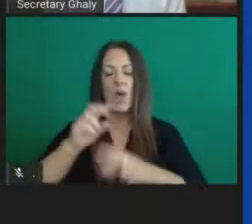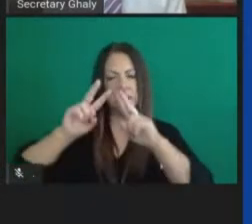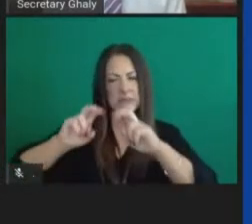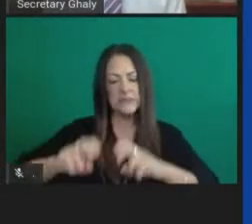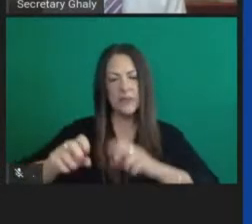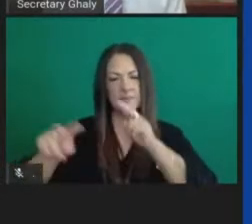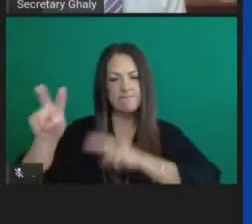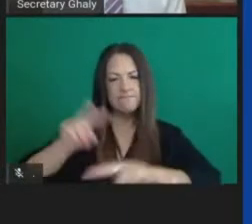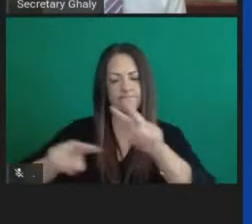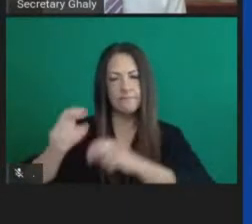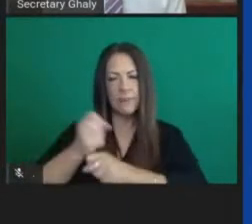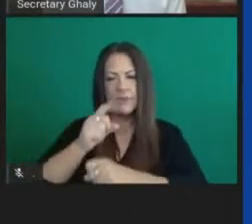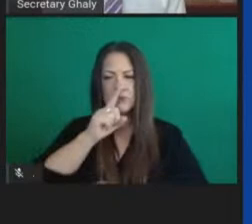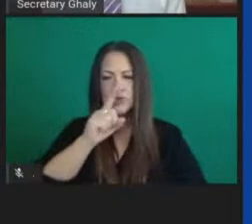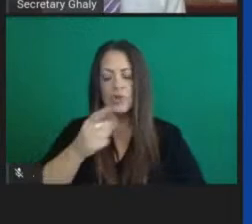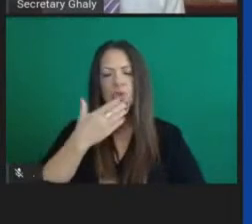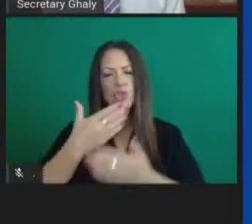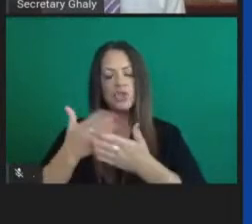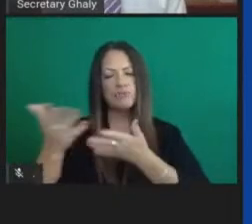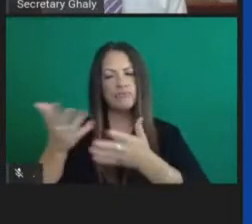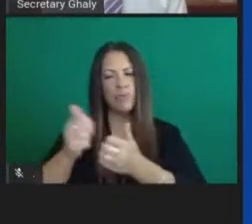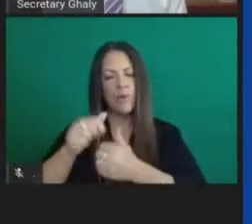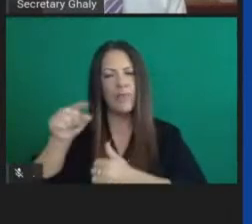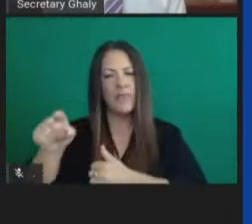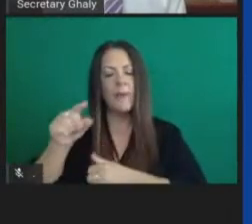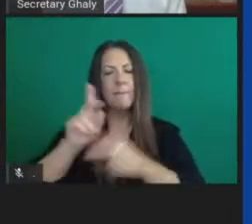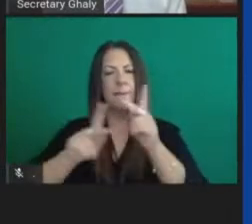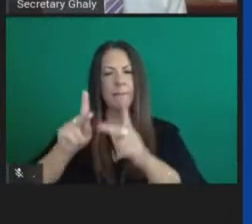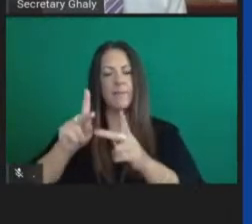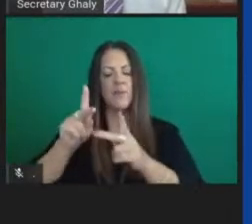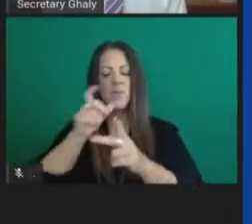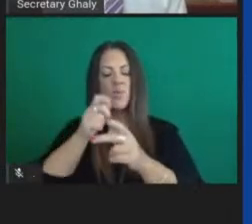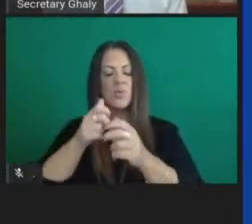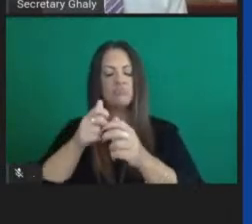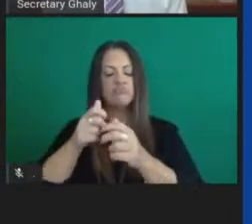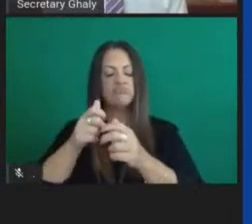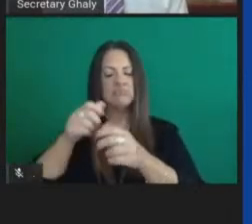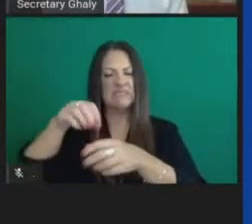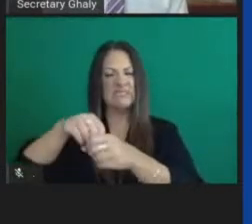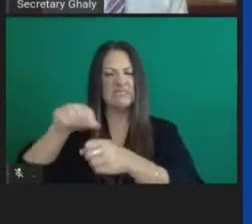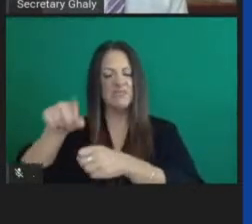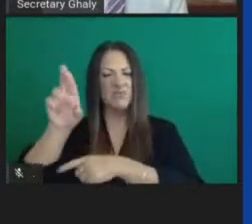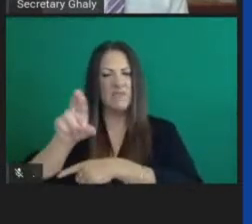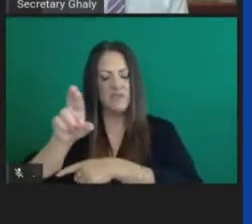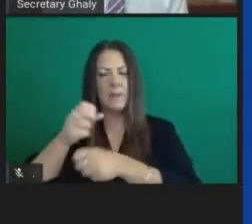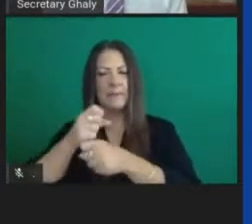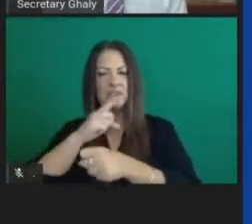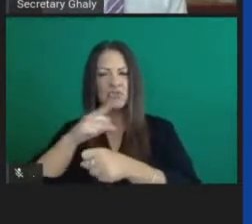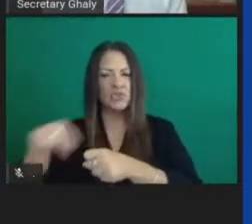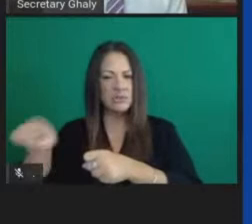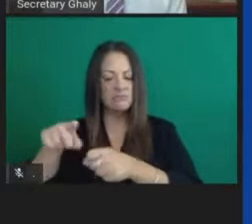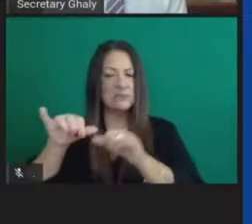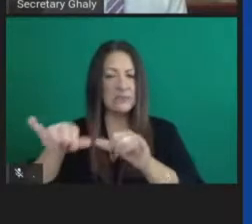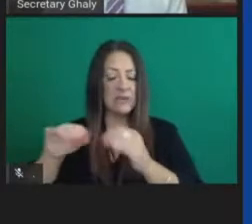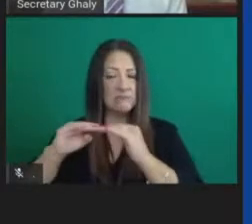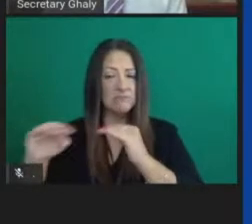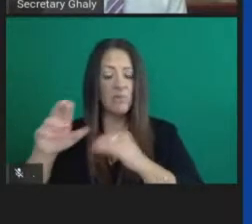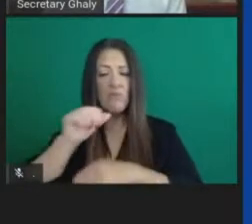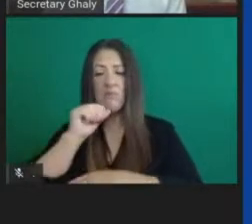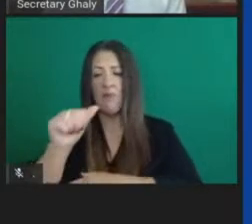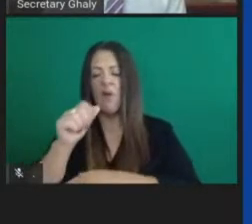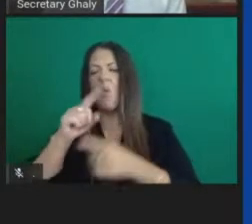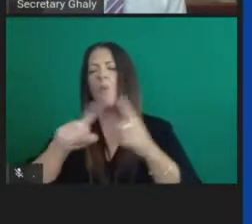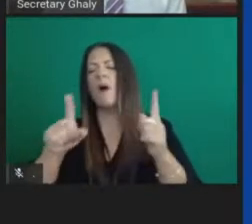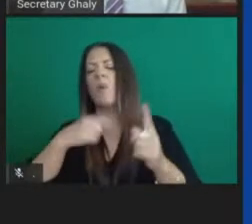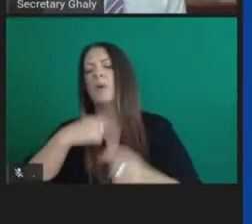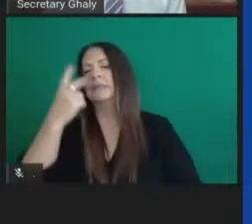a good conversation with them to make sure that it's accurate before making any further decisions. And we'll be doing that over the course